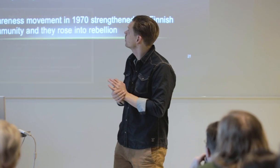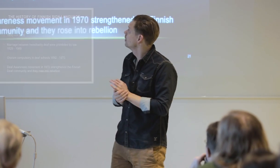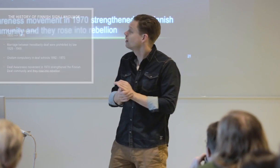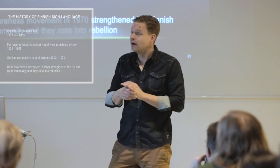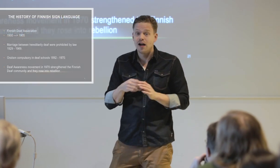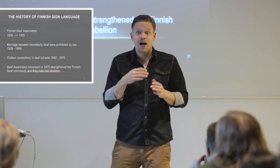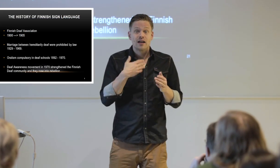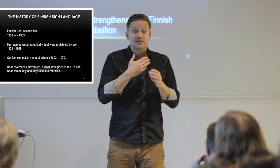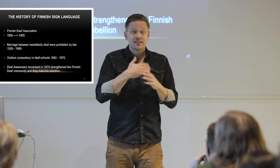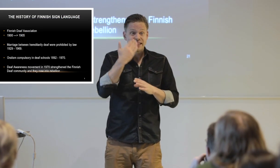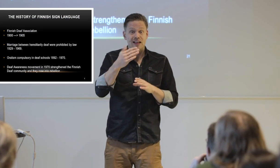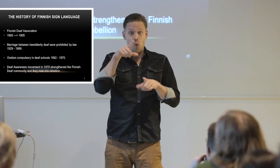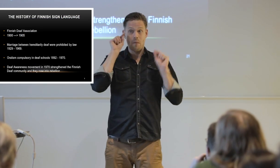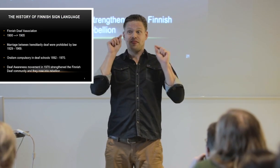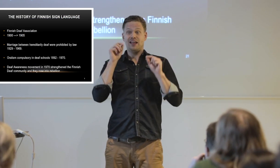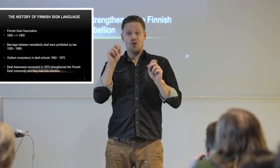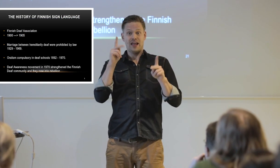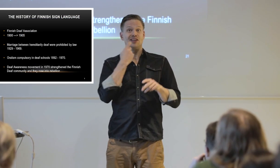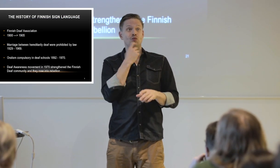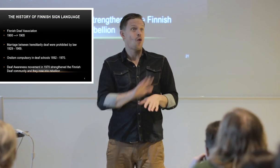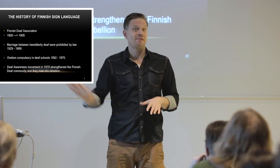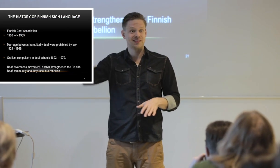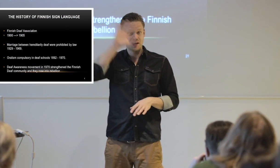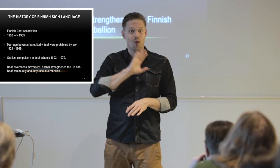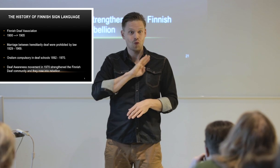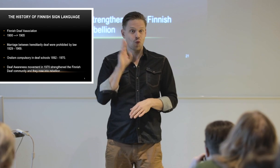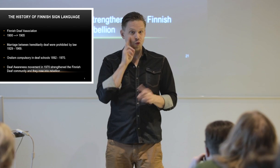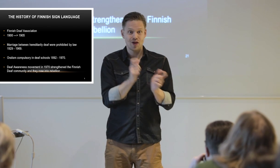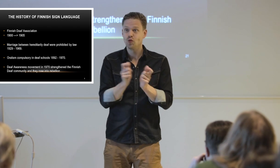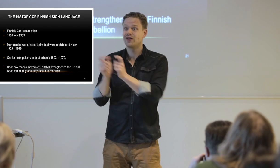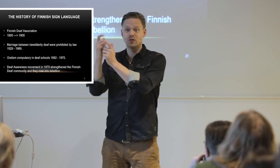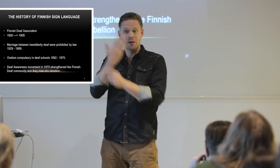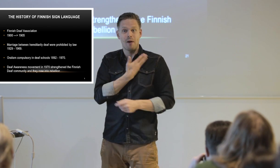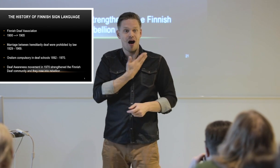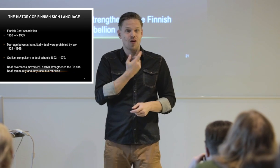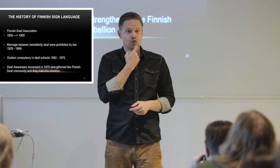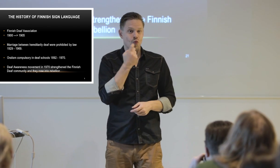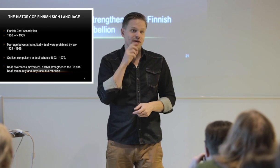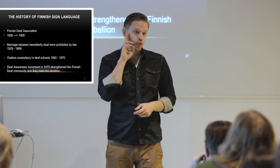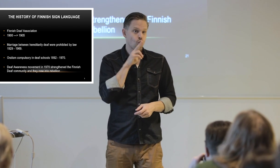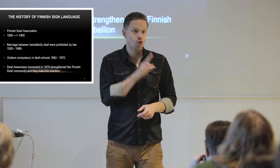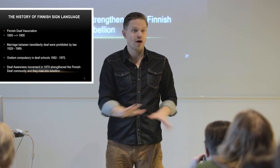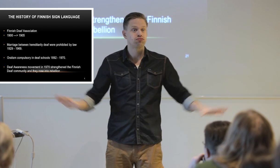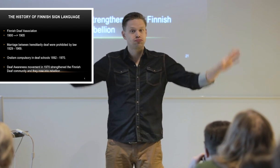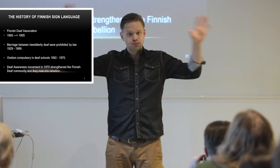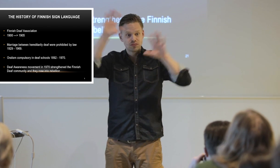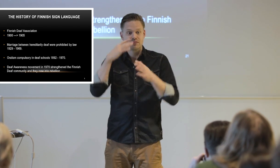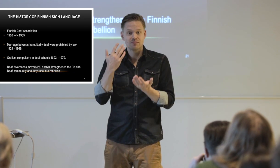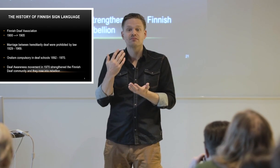clubs throughout Finland. And then they decided that, okay, we have all these deaf clubs around Finland, and there's a lot of deaf